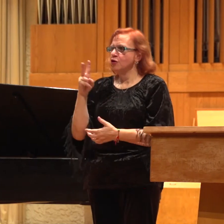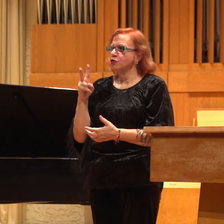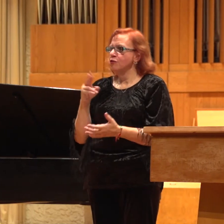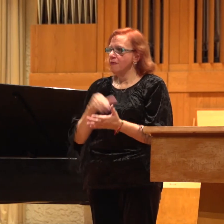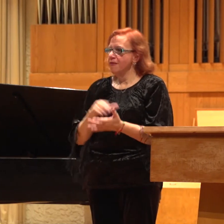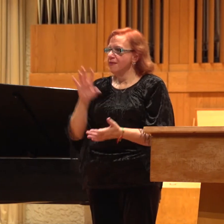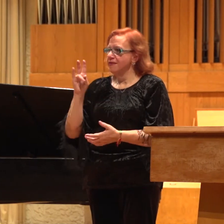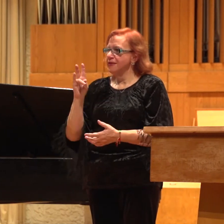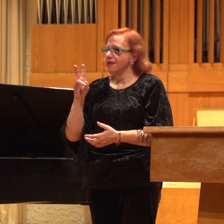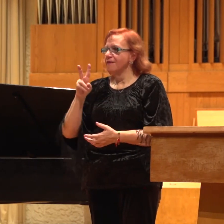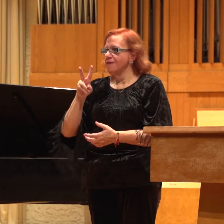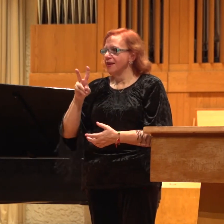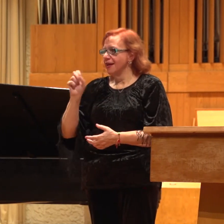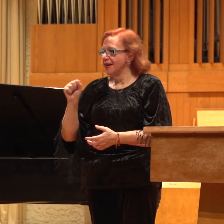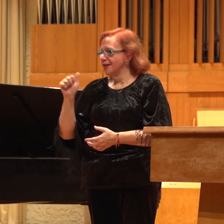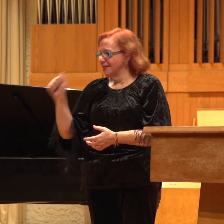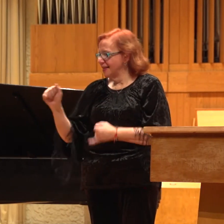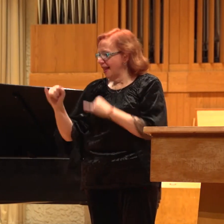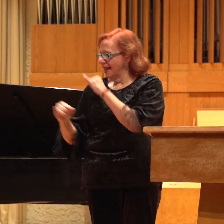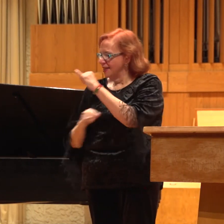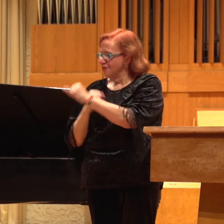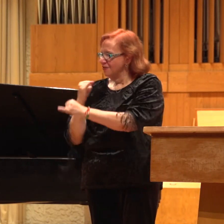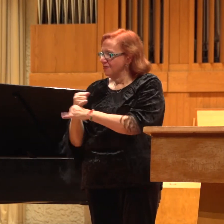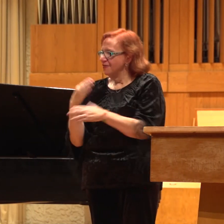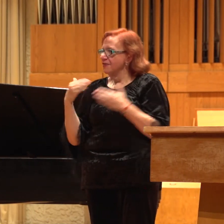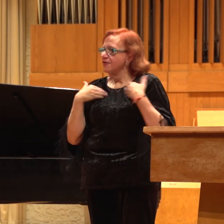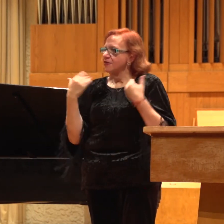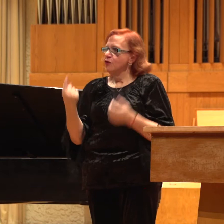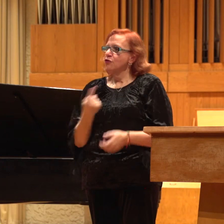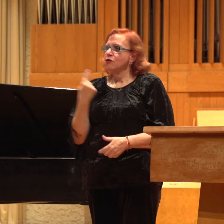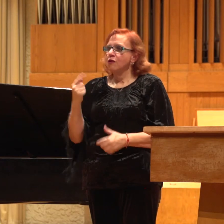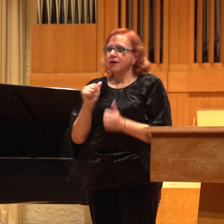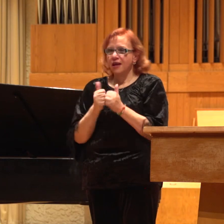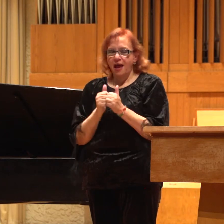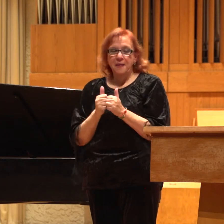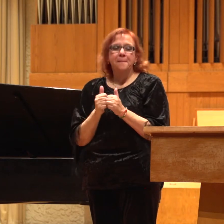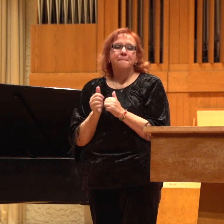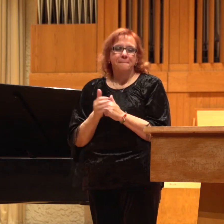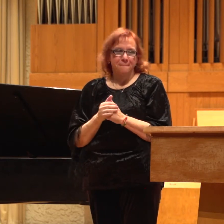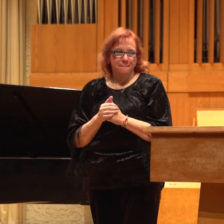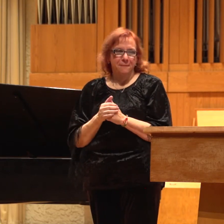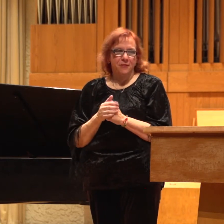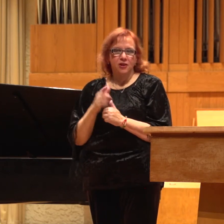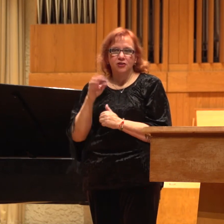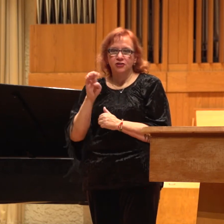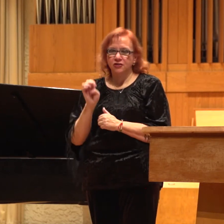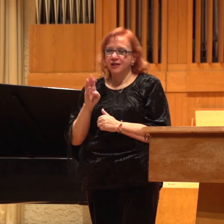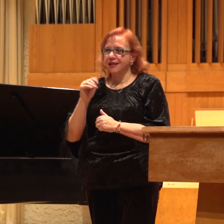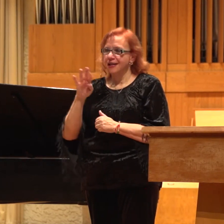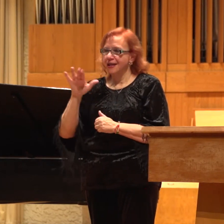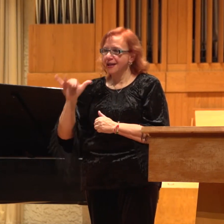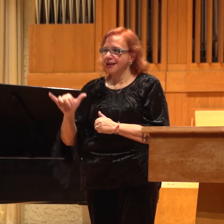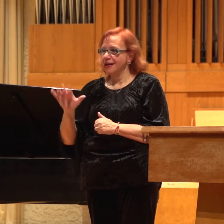2017 BSA International Young Soloist Competition and Jean Kennedy Smith Arts and Disability